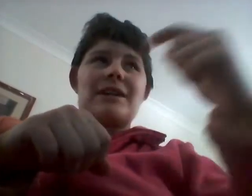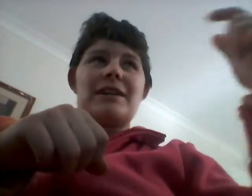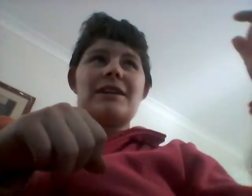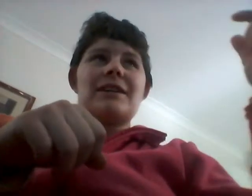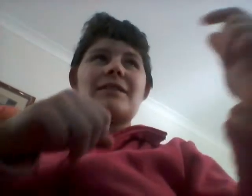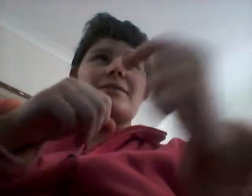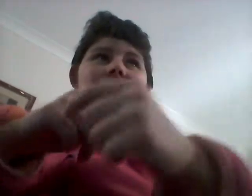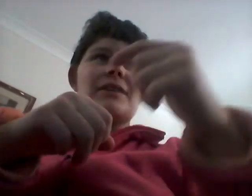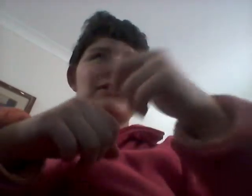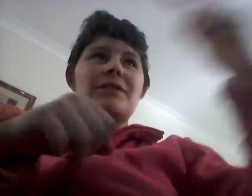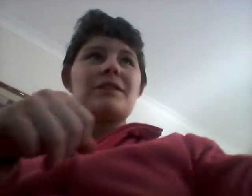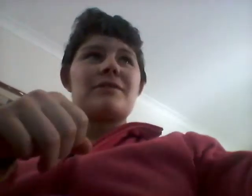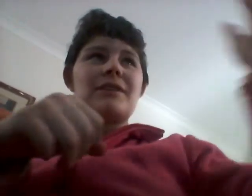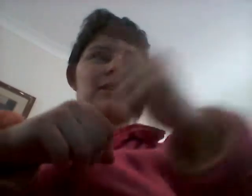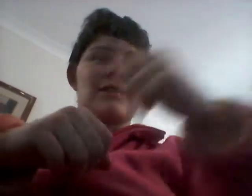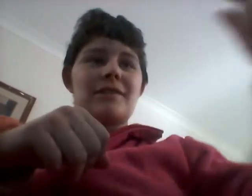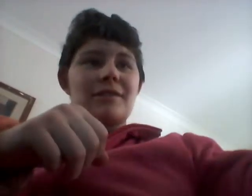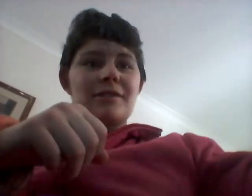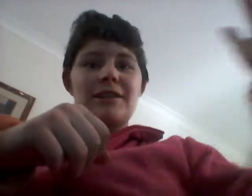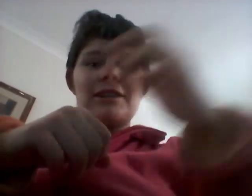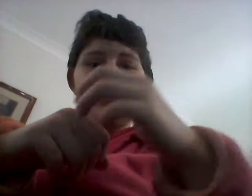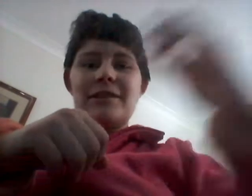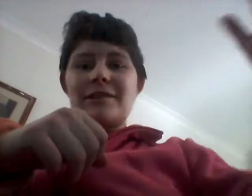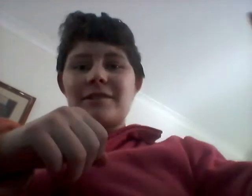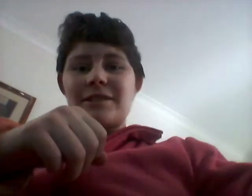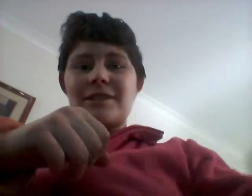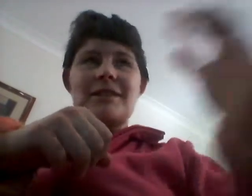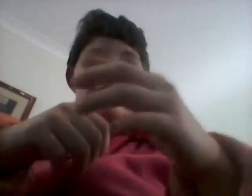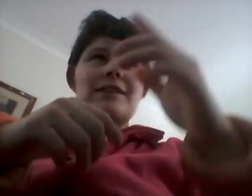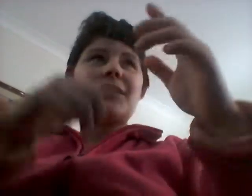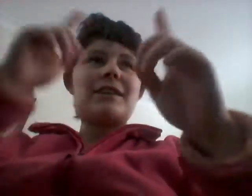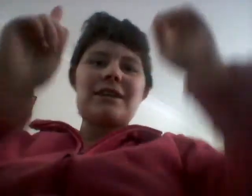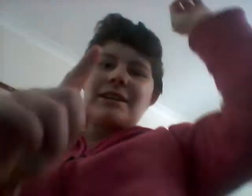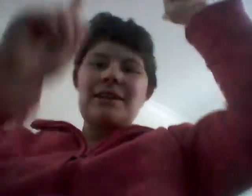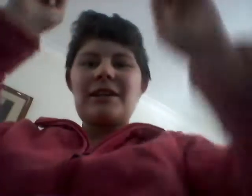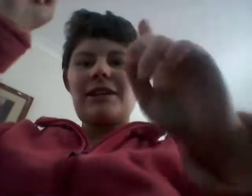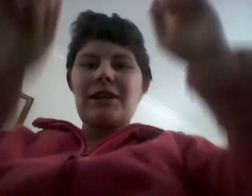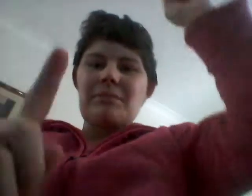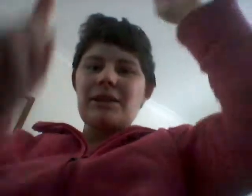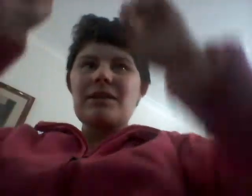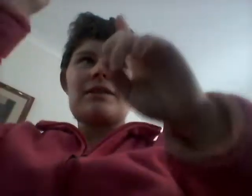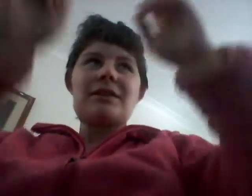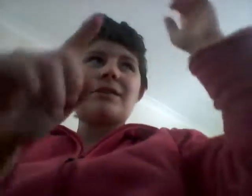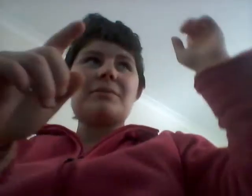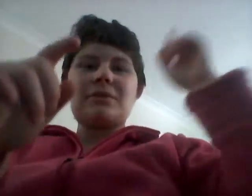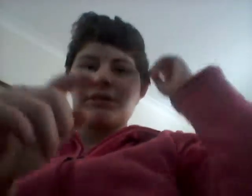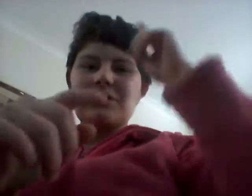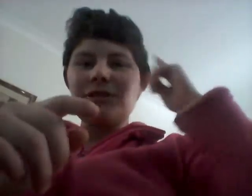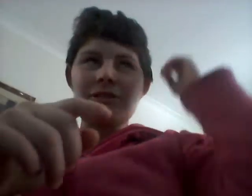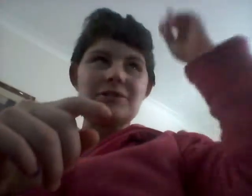sky. Twinkle, twinkle little star, how I wonder what you